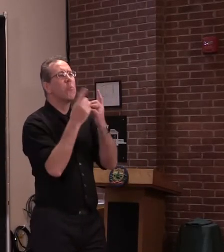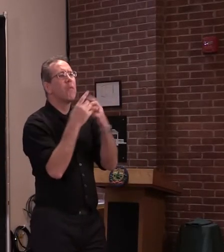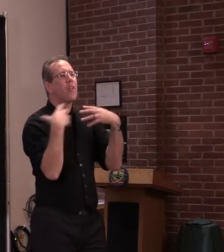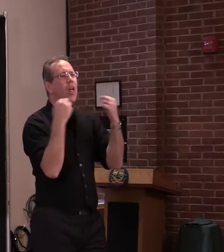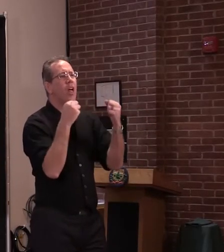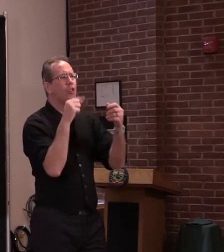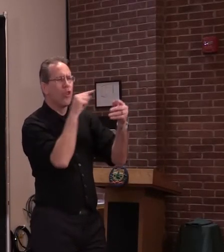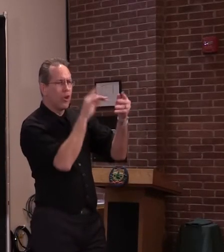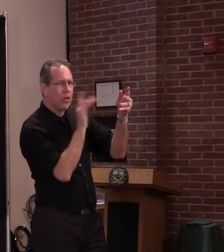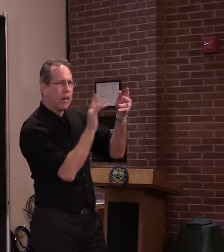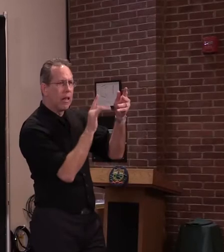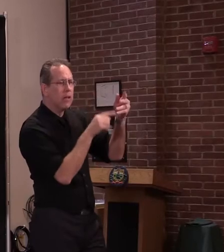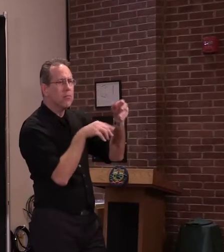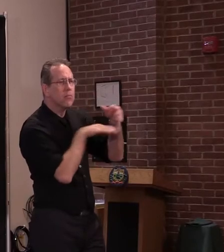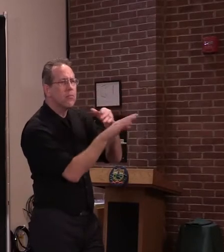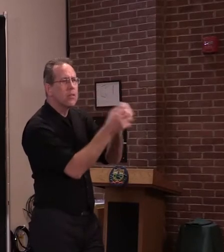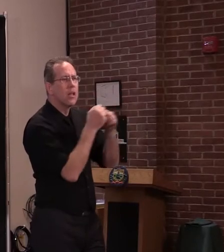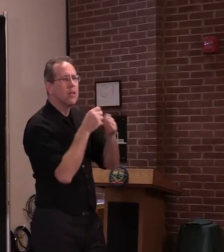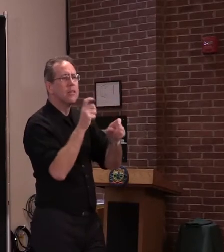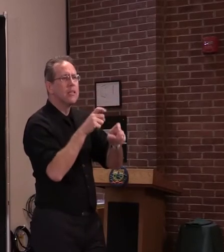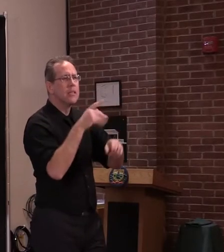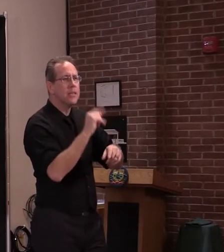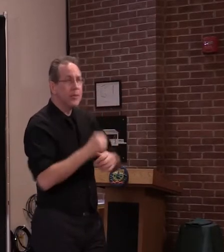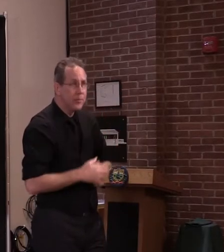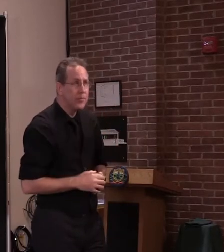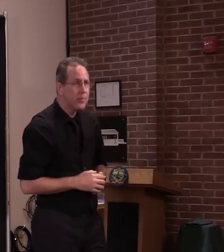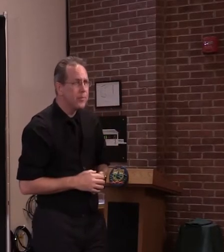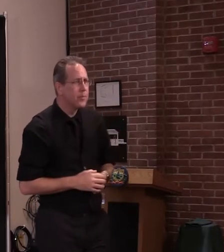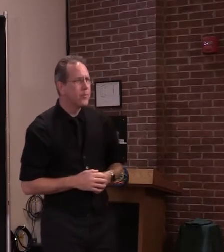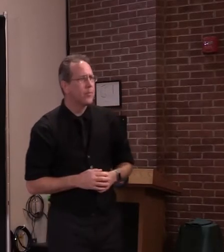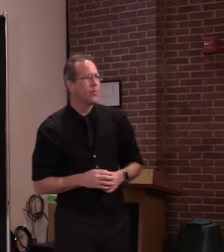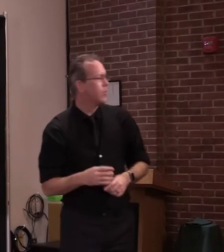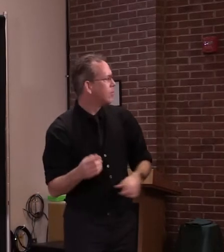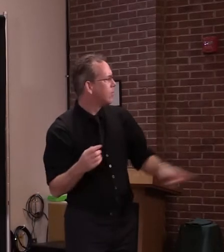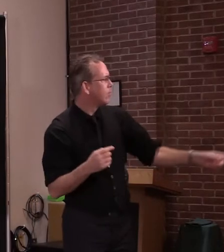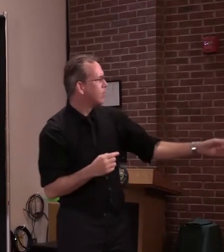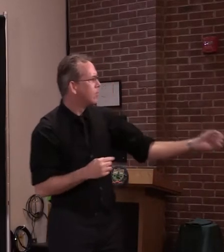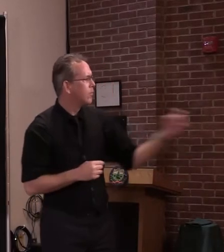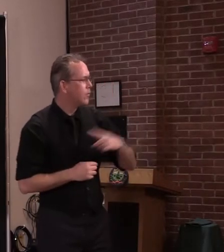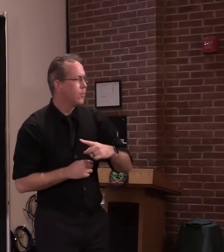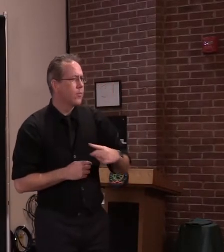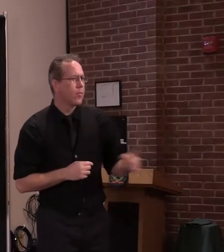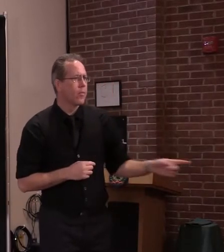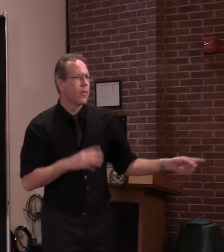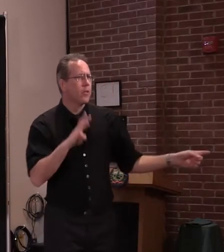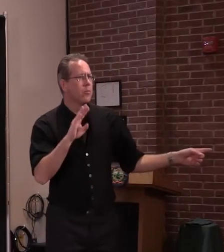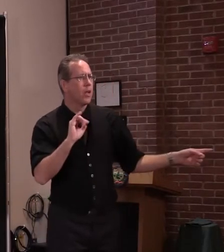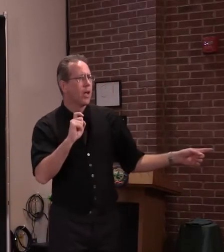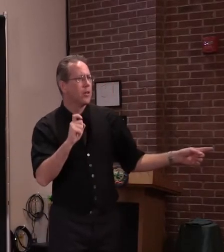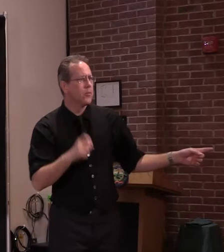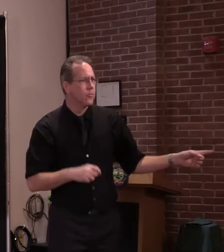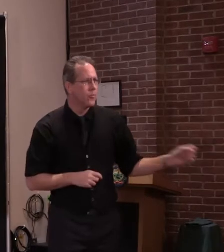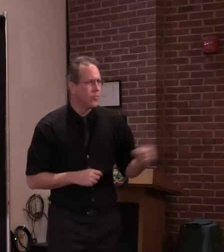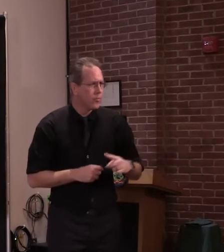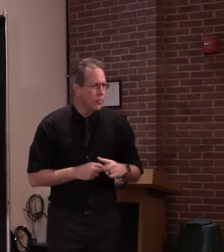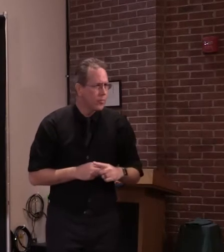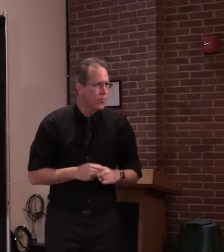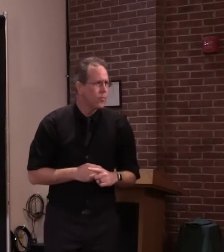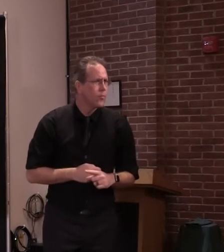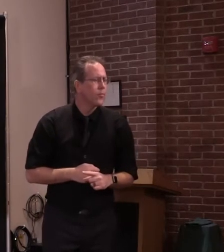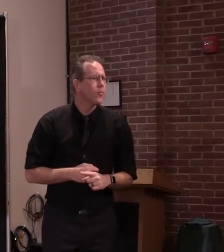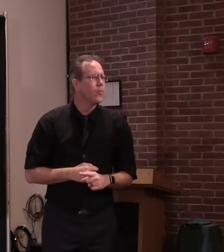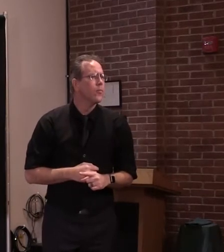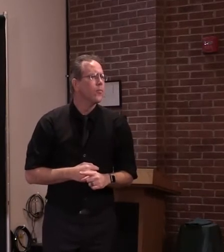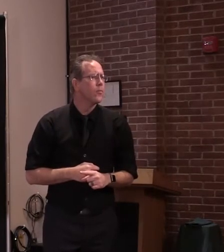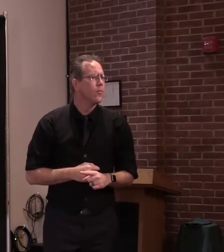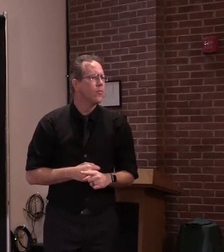You mentioned that there's going to be, as we enter this next stage of the pandemic here, there's going to be more responsibility on families to step up and help